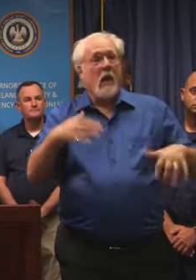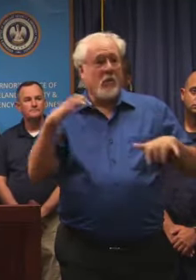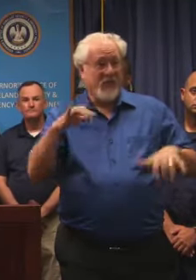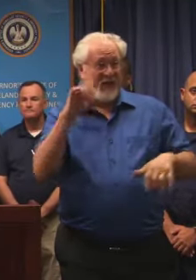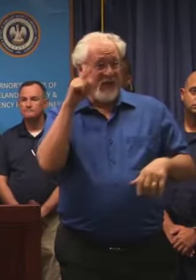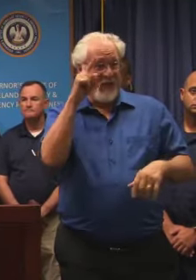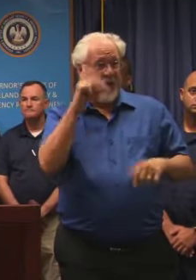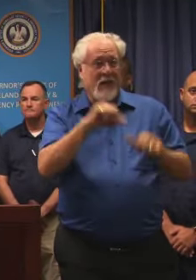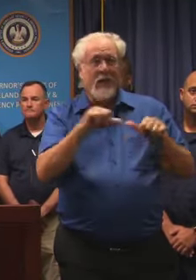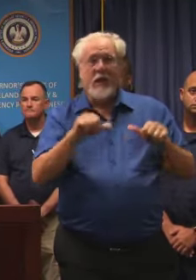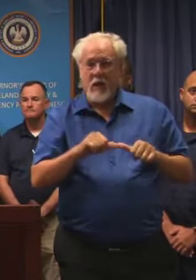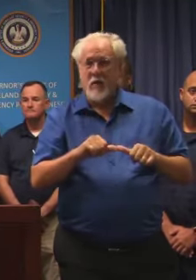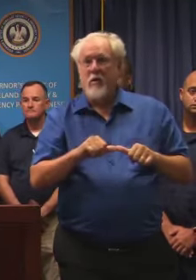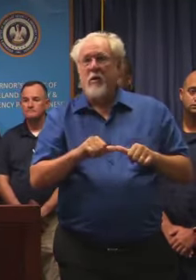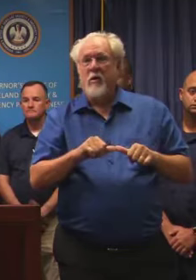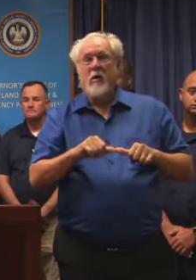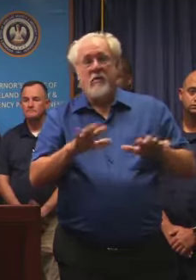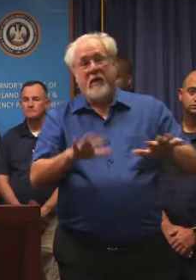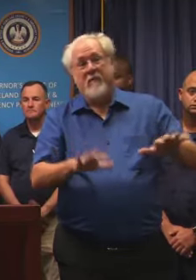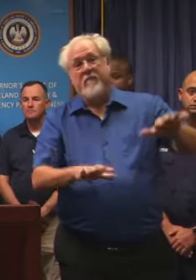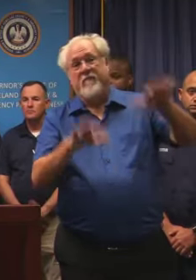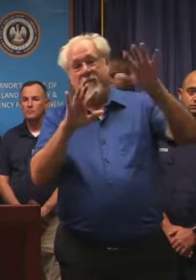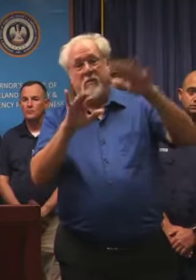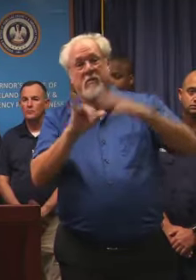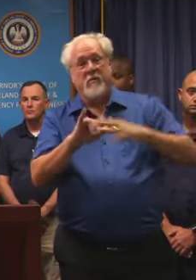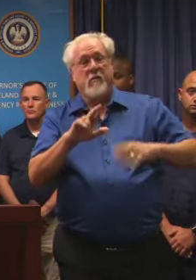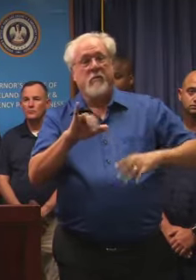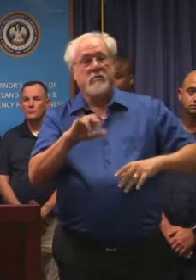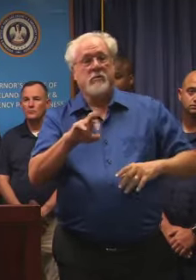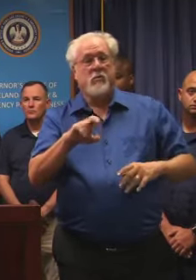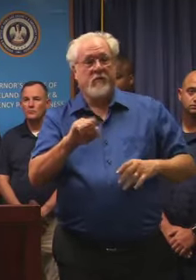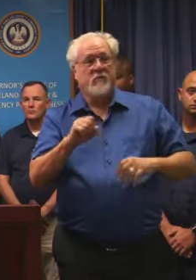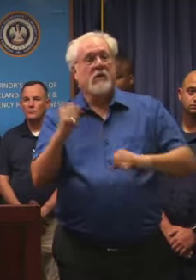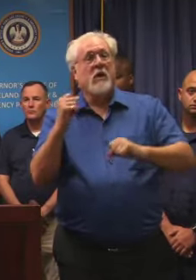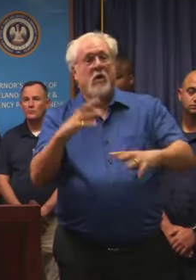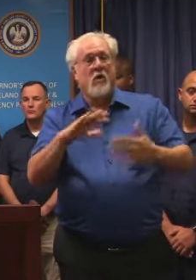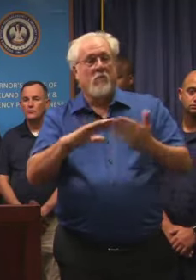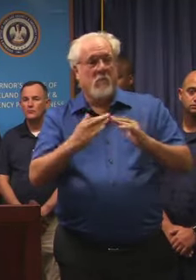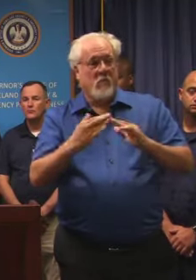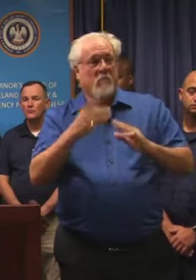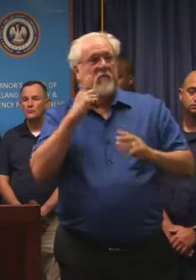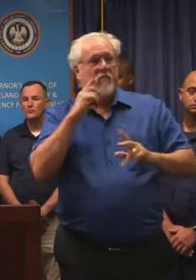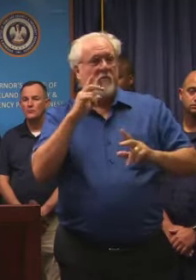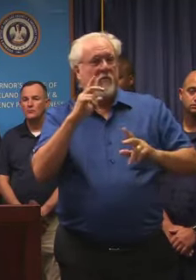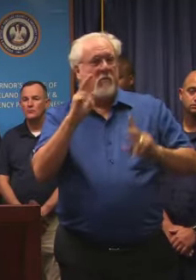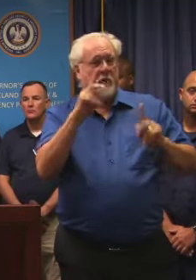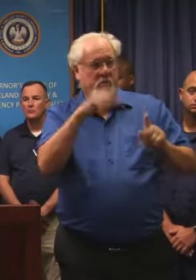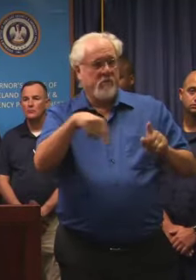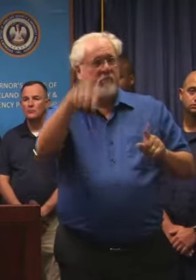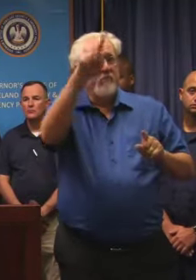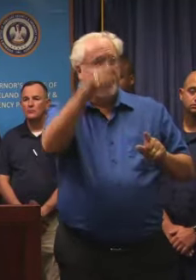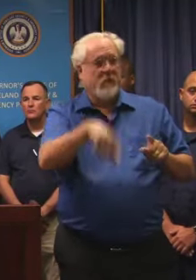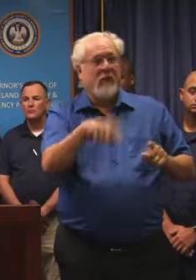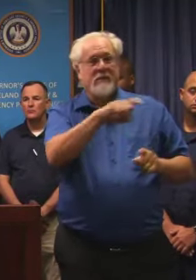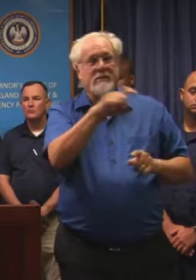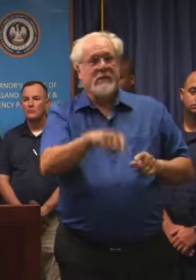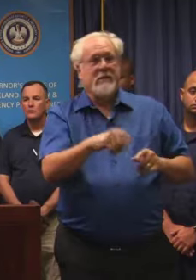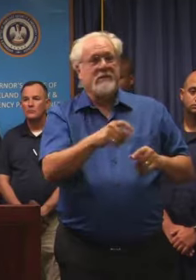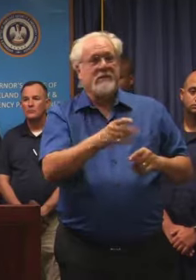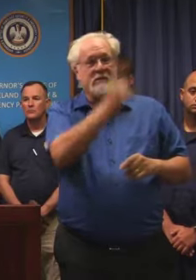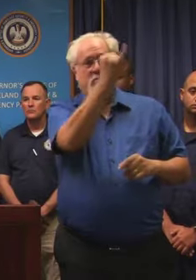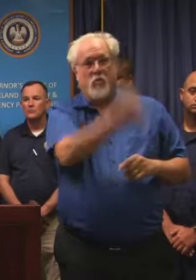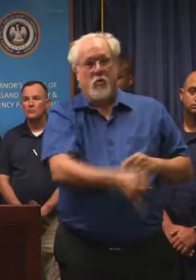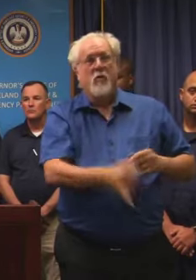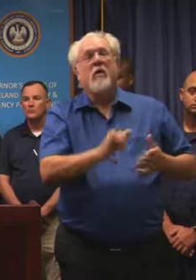that area that did fill those rivers and cause some problems for our communities along the Texas border.